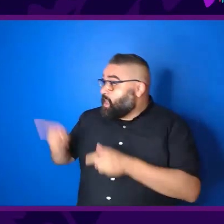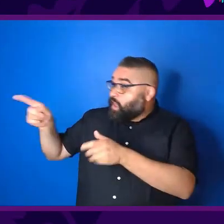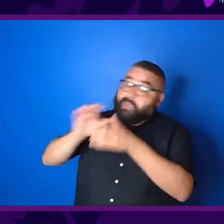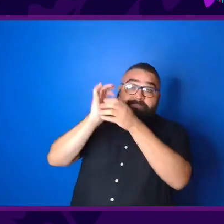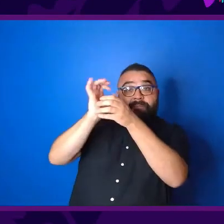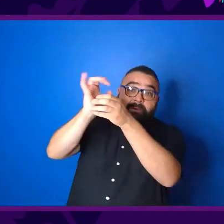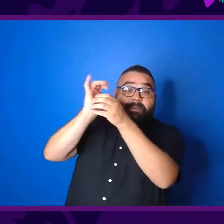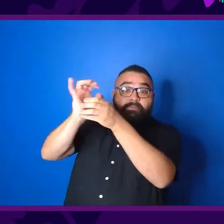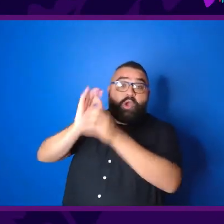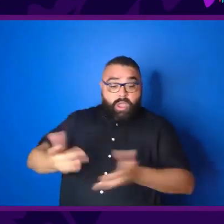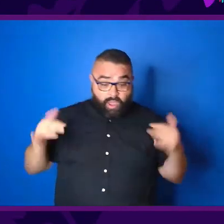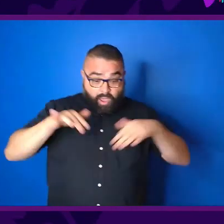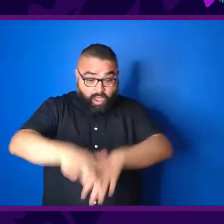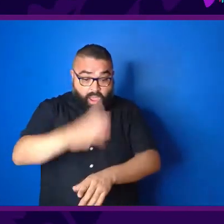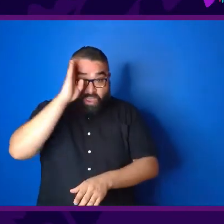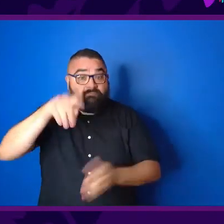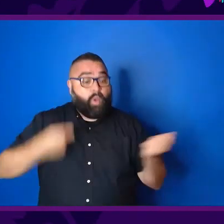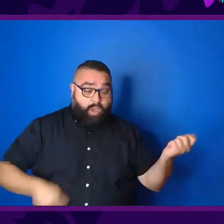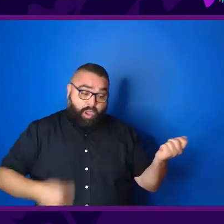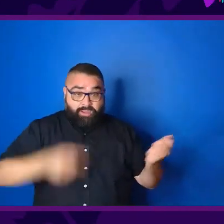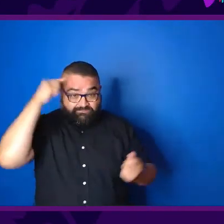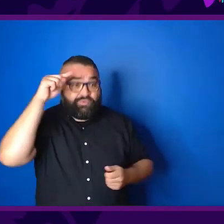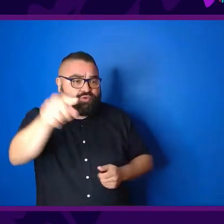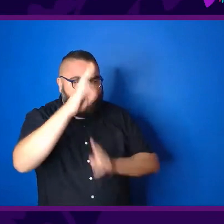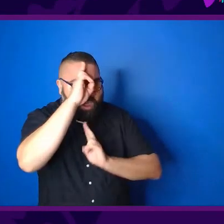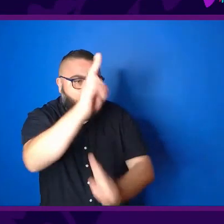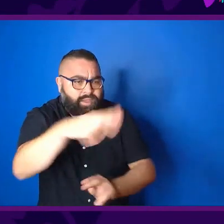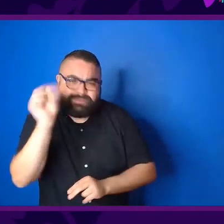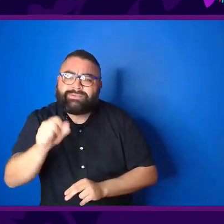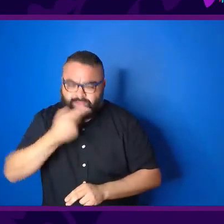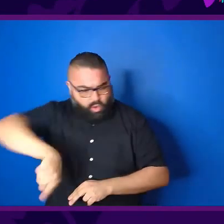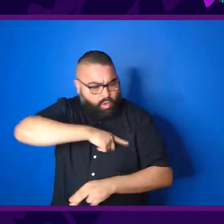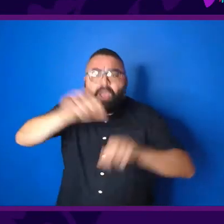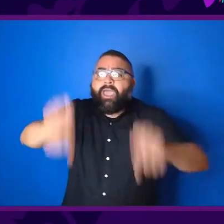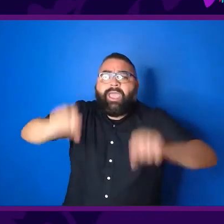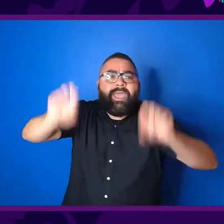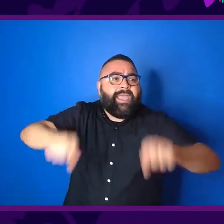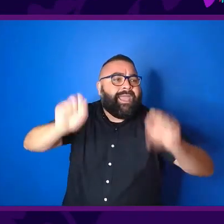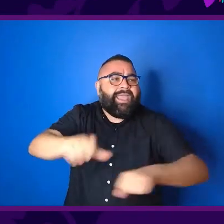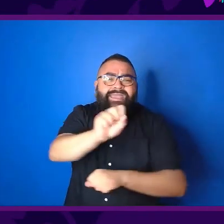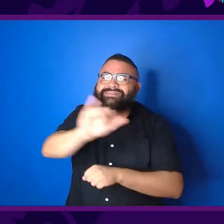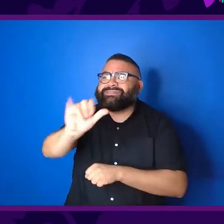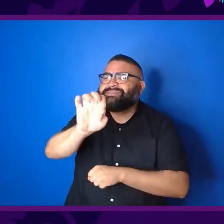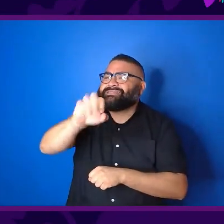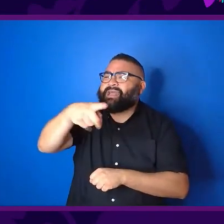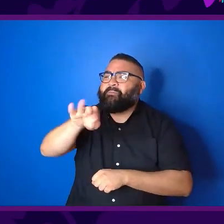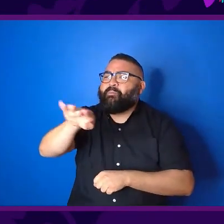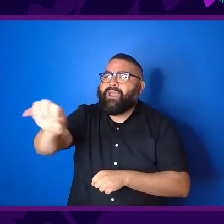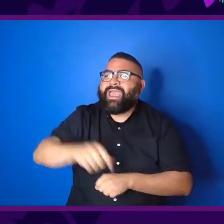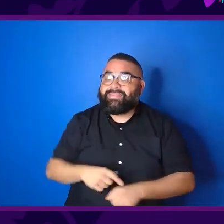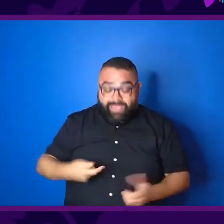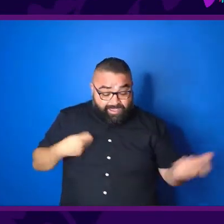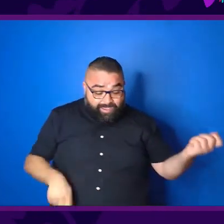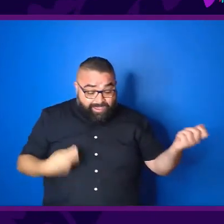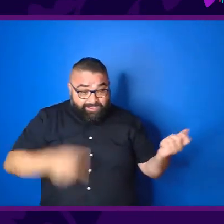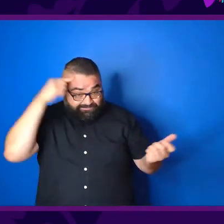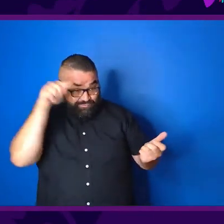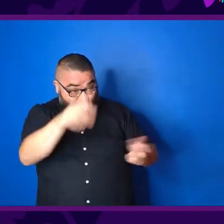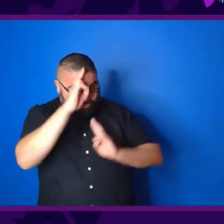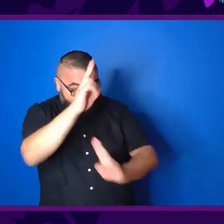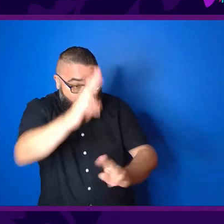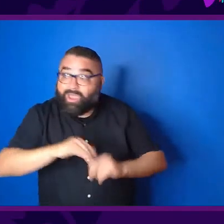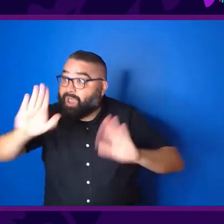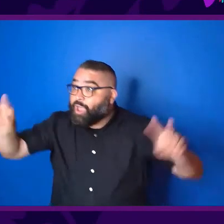Te venimos a cantar. Sí se puede, sí se puede. Te venimos a cantar. Mira que todos